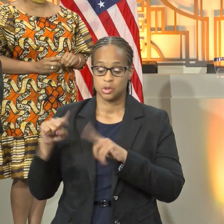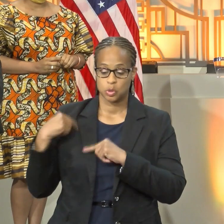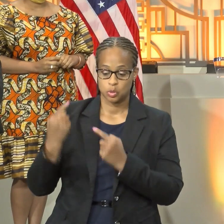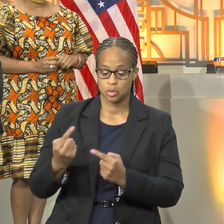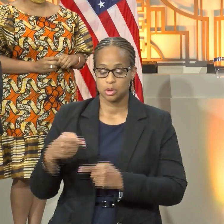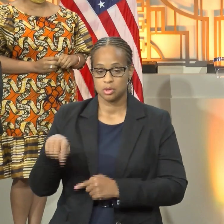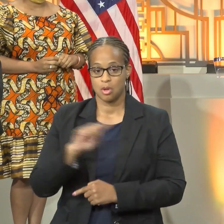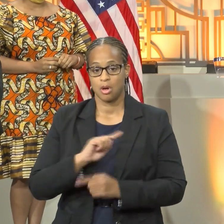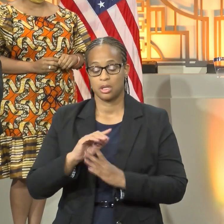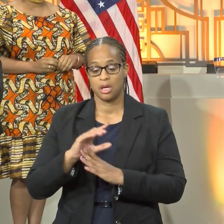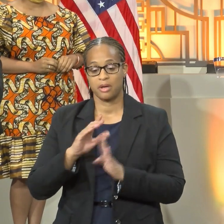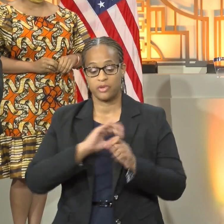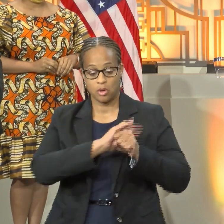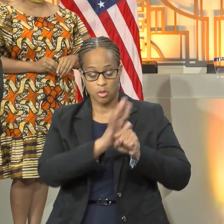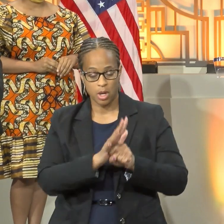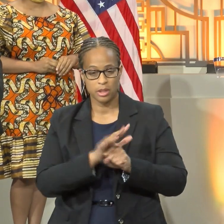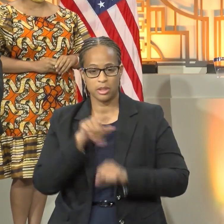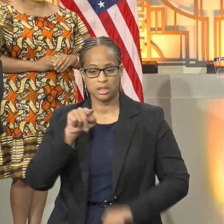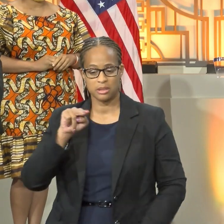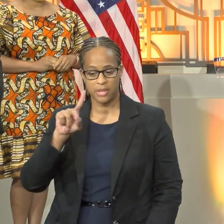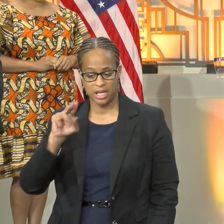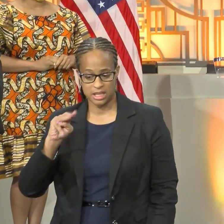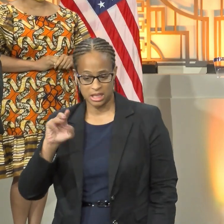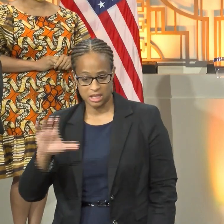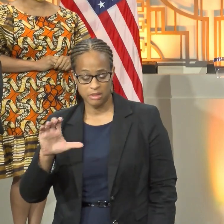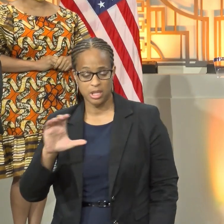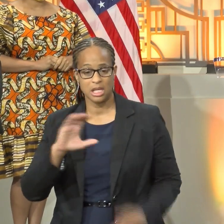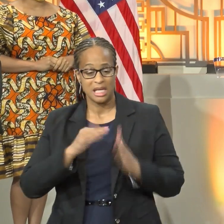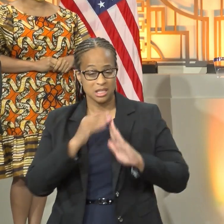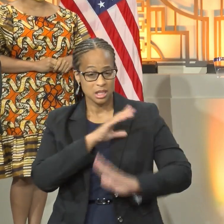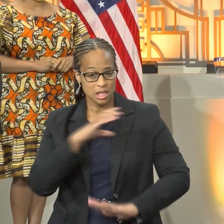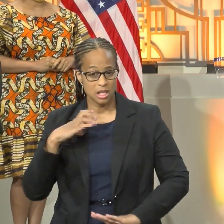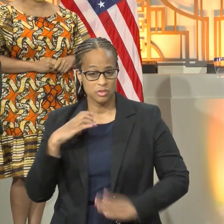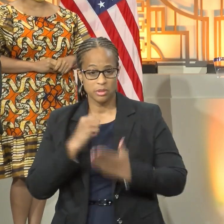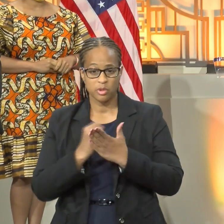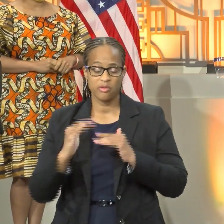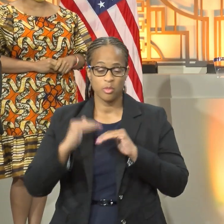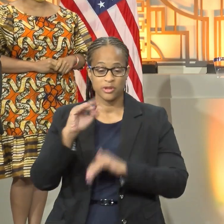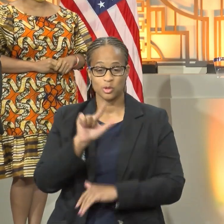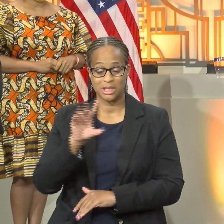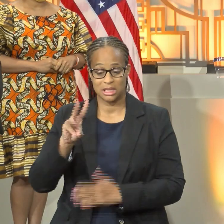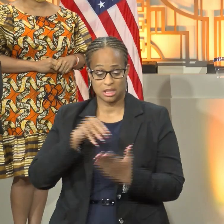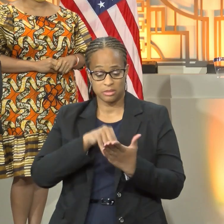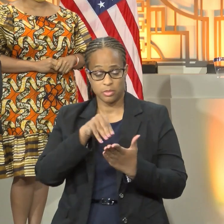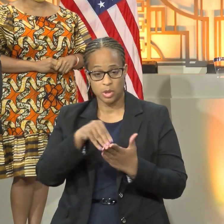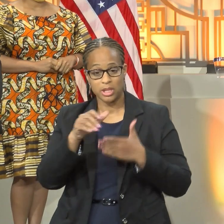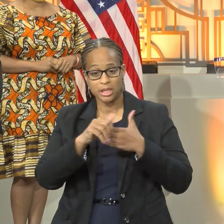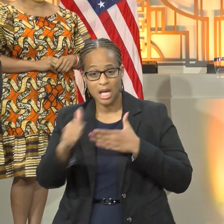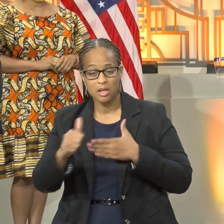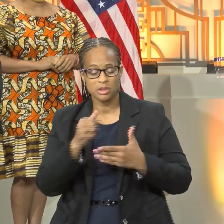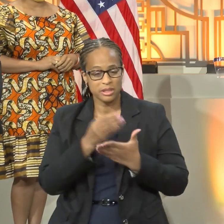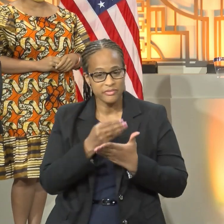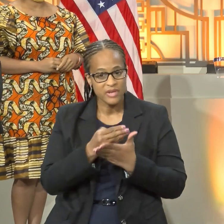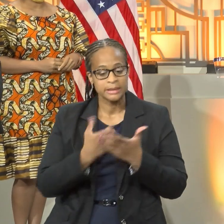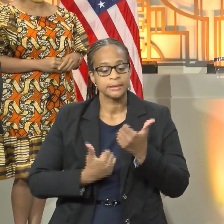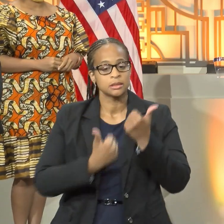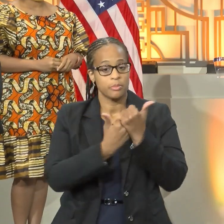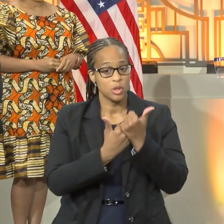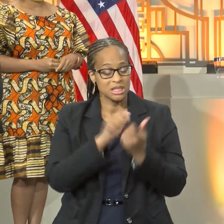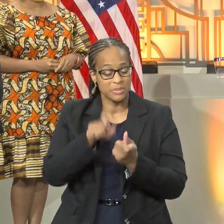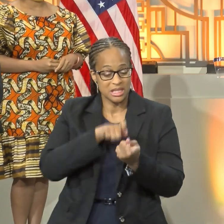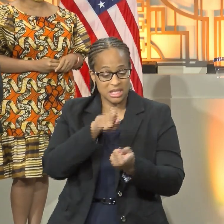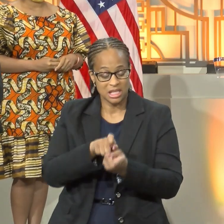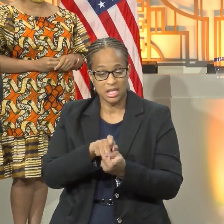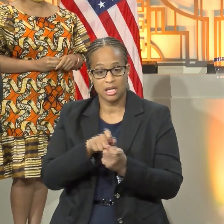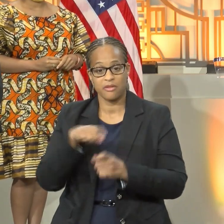COVID pandemic, City Council has approved more than $26 million in funding specifically for